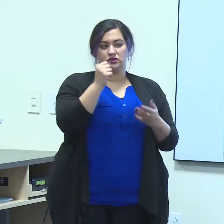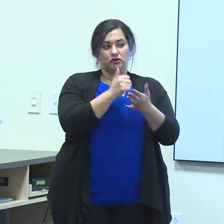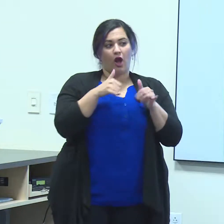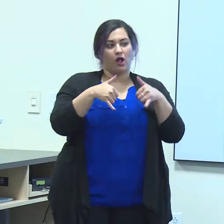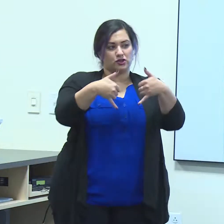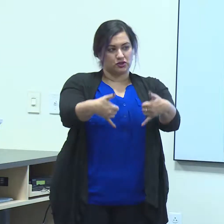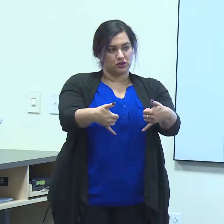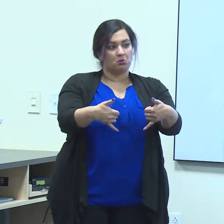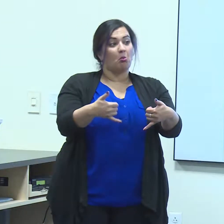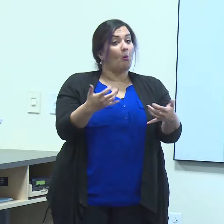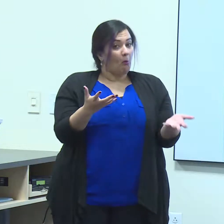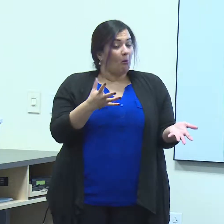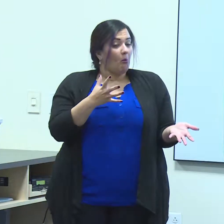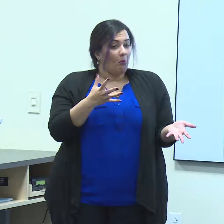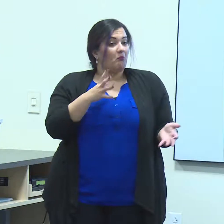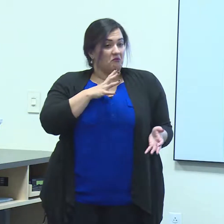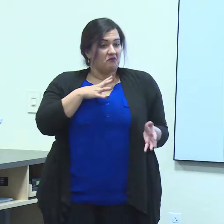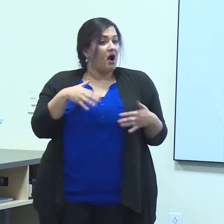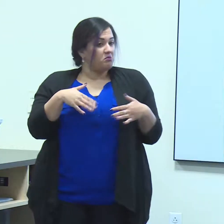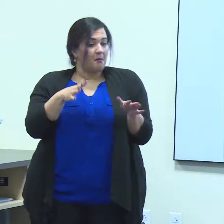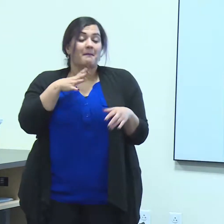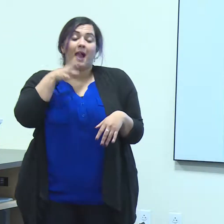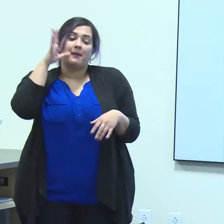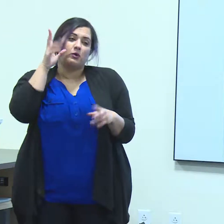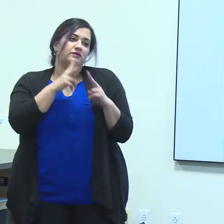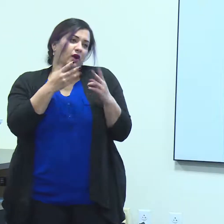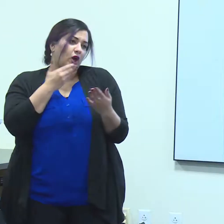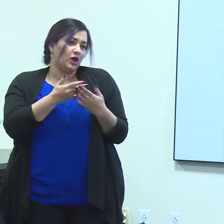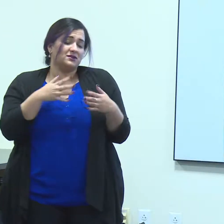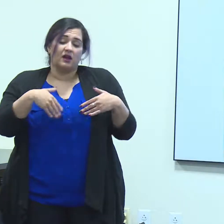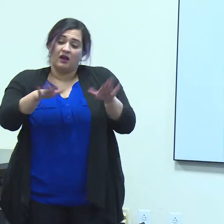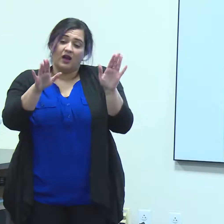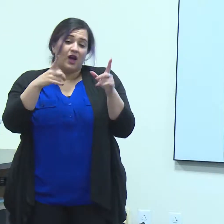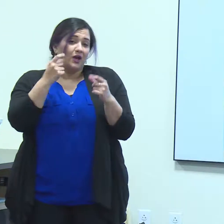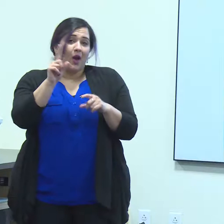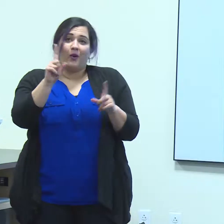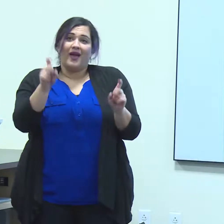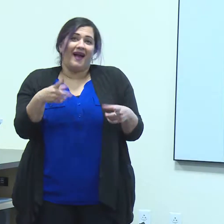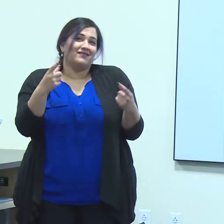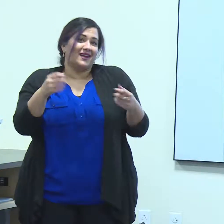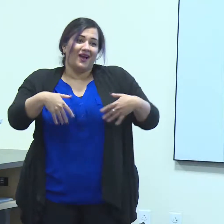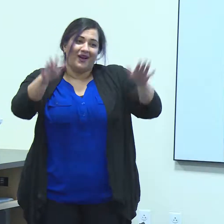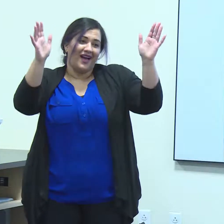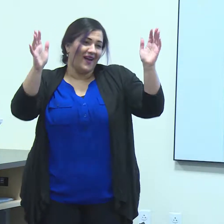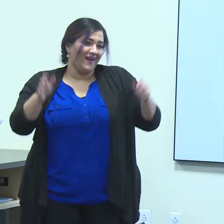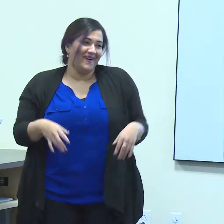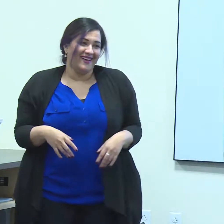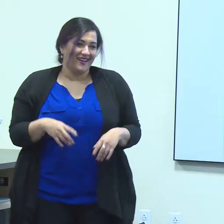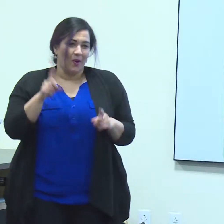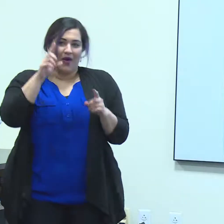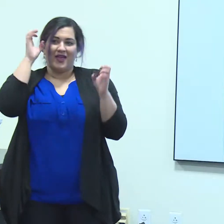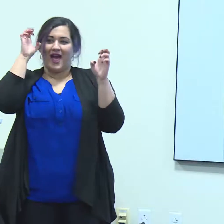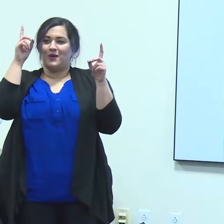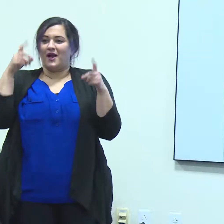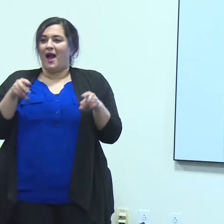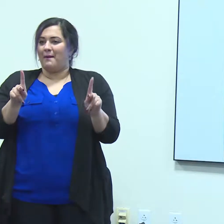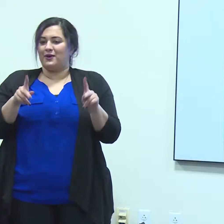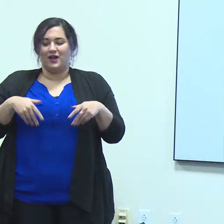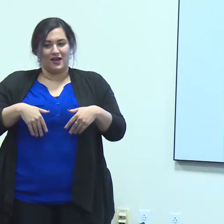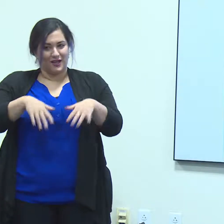got a scholarship for UC Berkeley. And I mean, you know, I thought, well, I had this